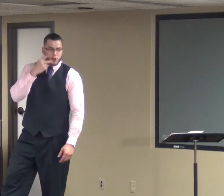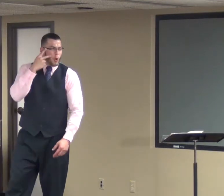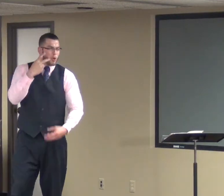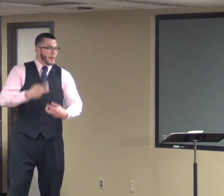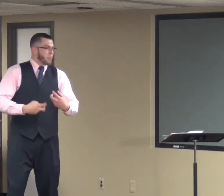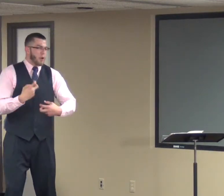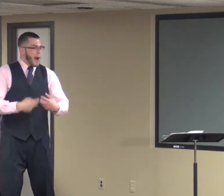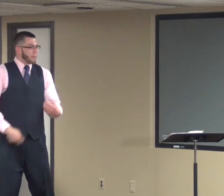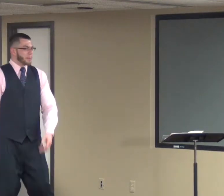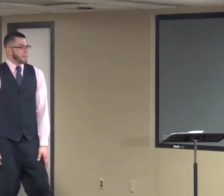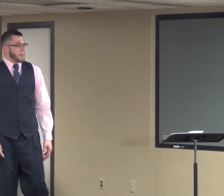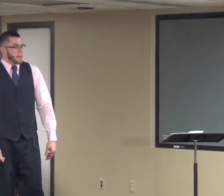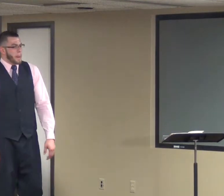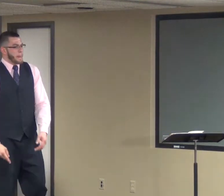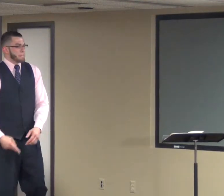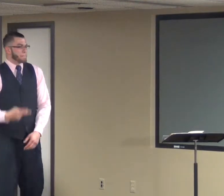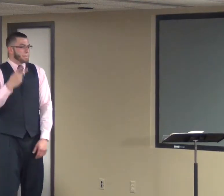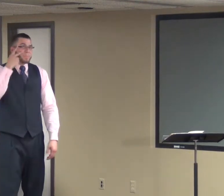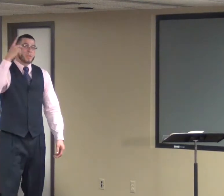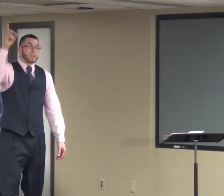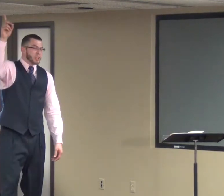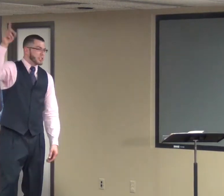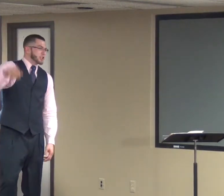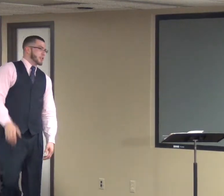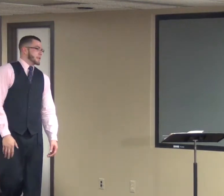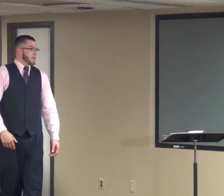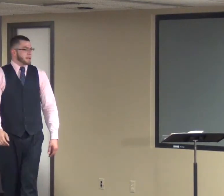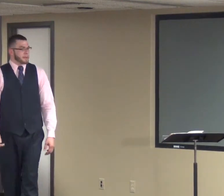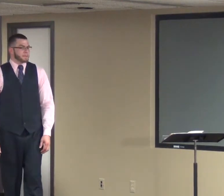Don't look at the problem. Look to Jesus.